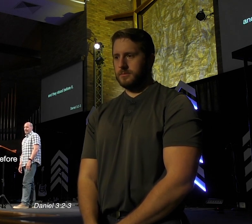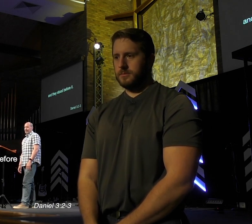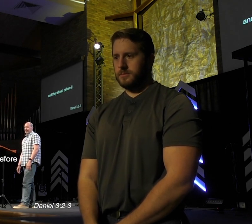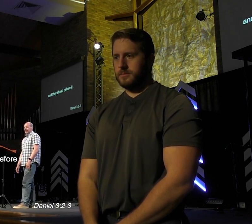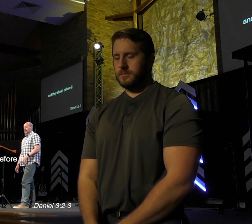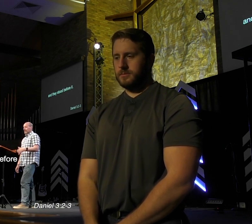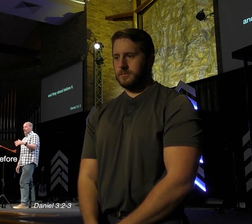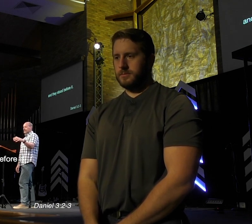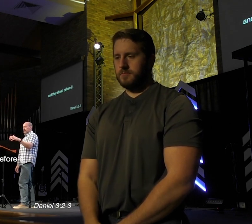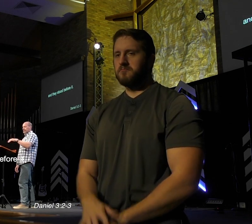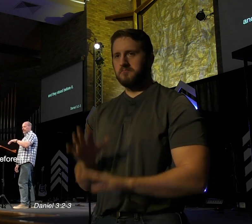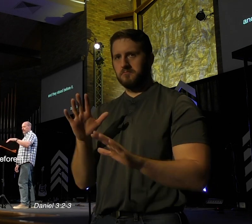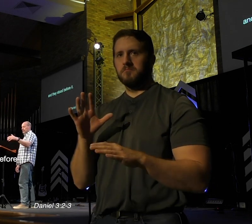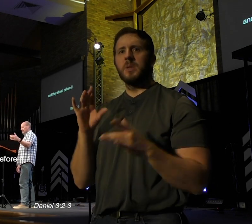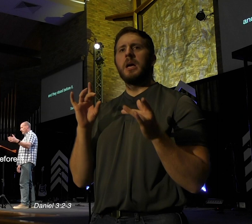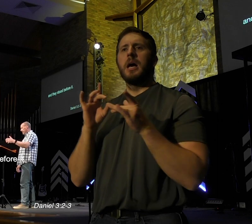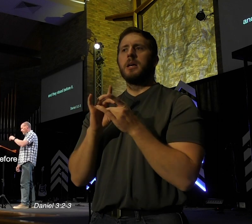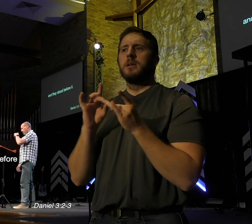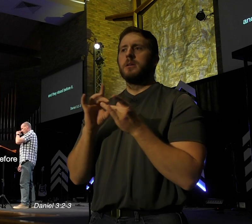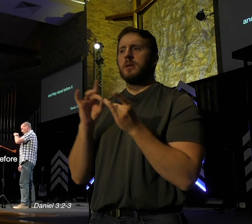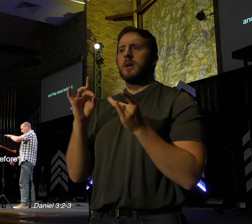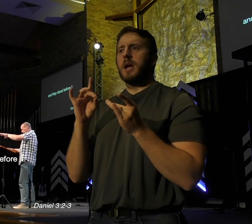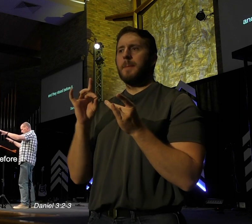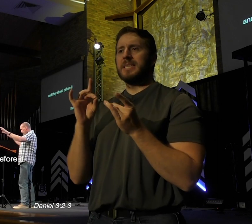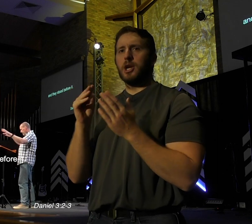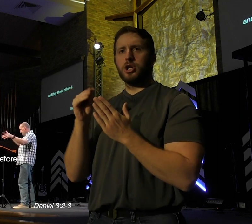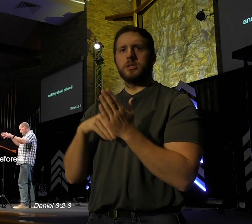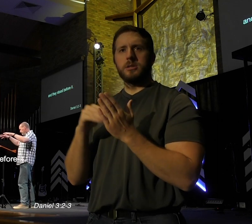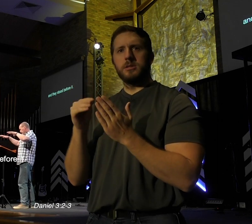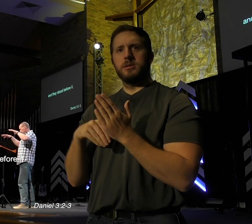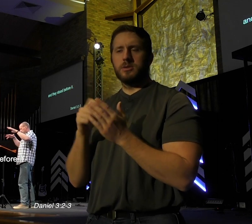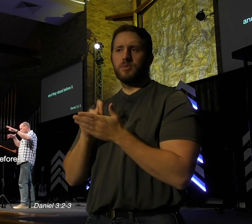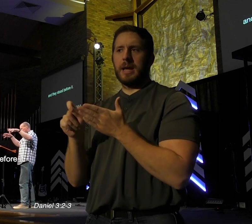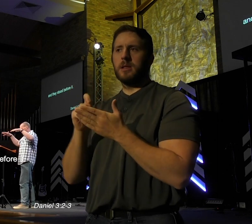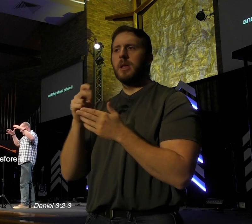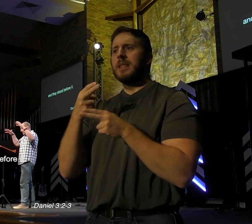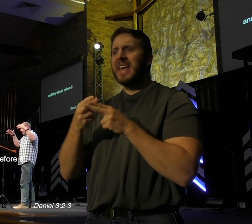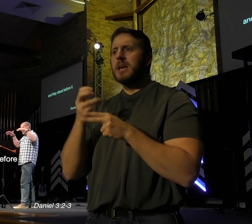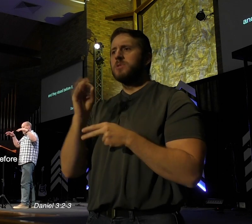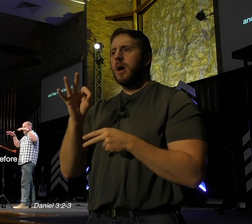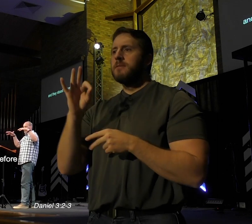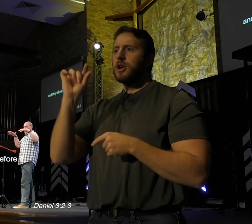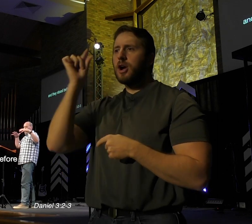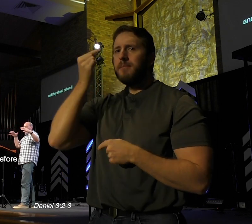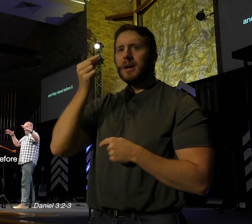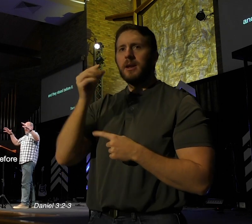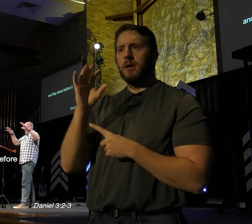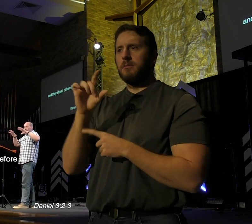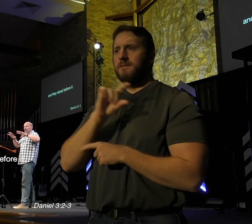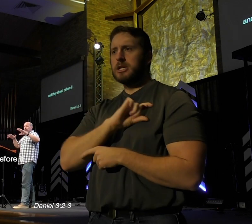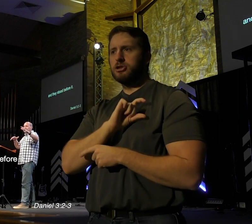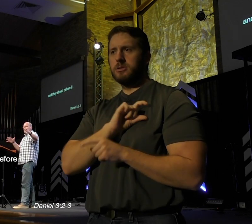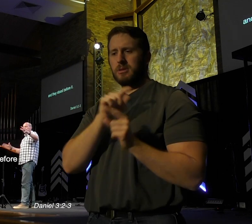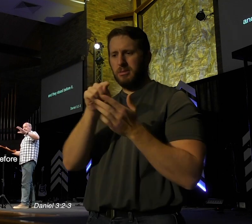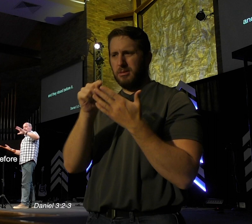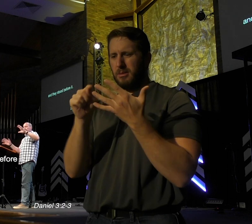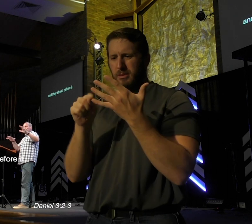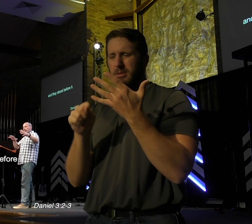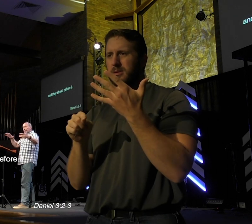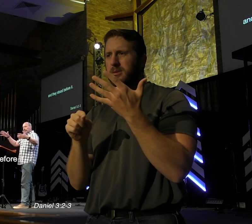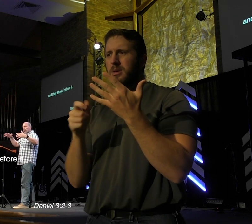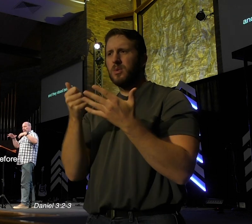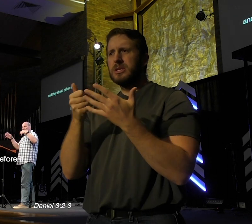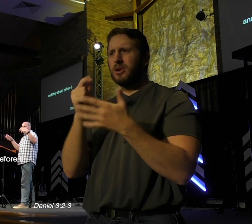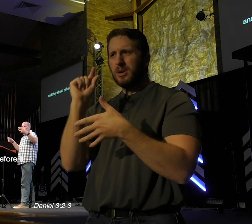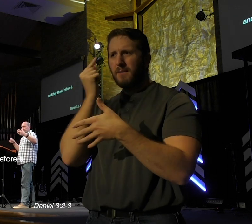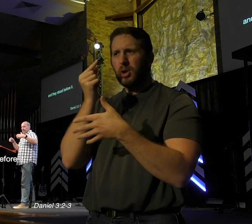it. Now, the commentators that I was reading about all of these names of these kind of government officials, it was hard to make sense